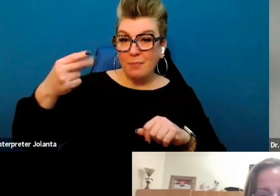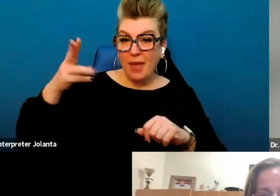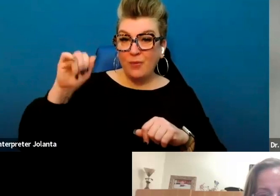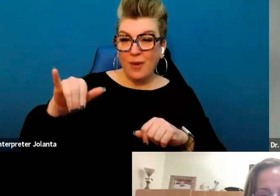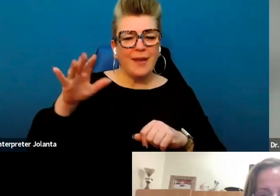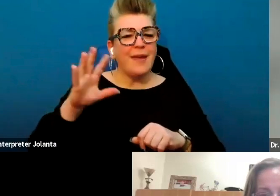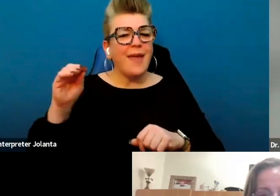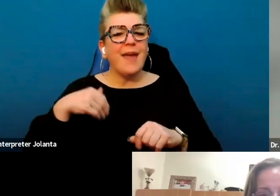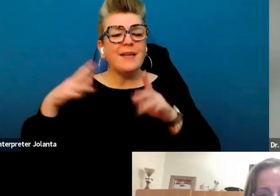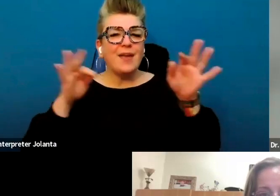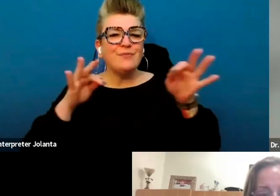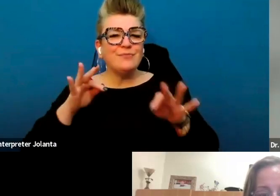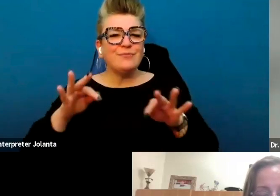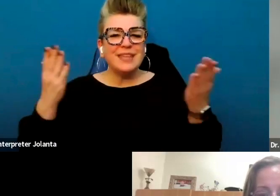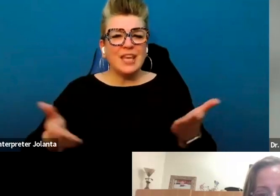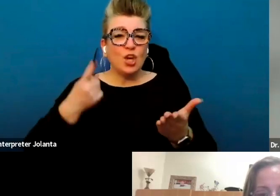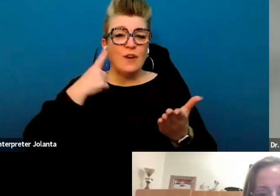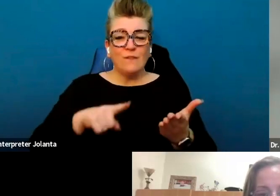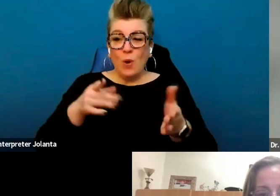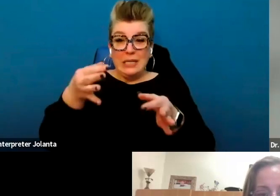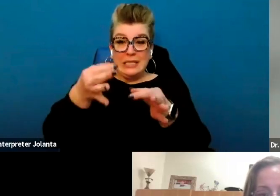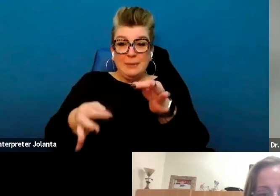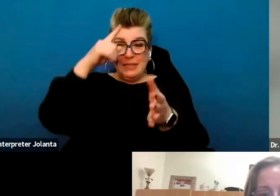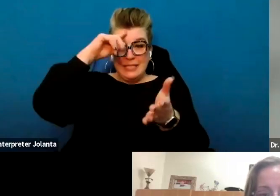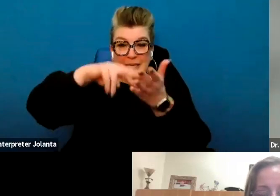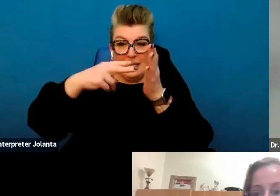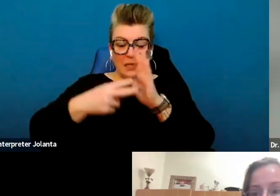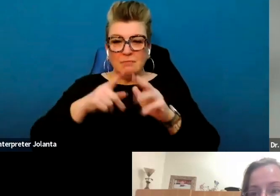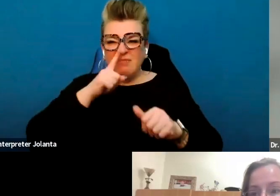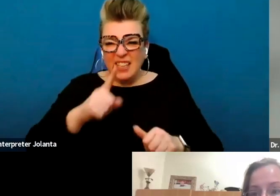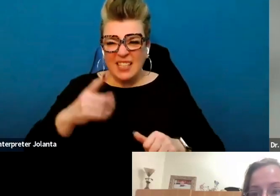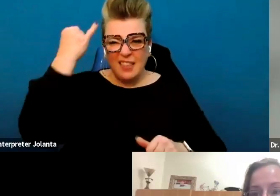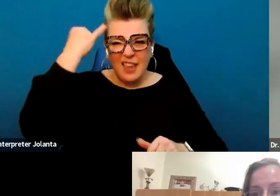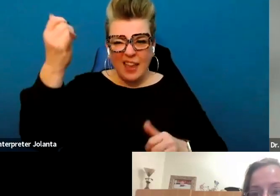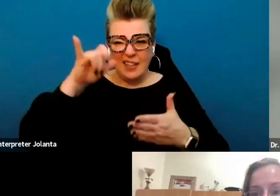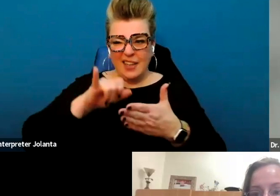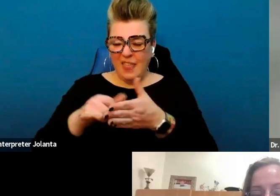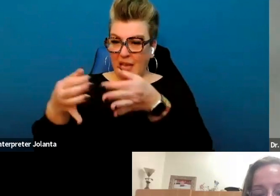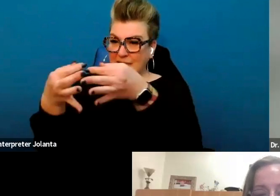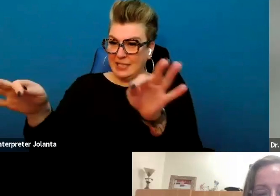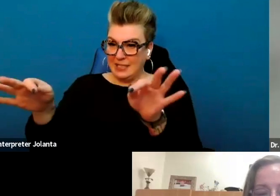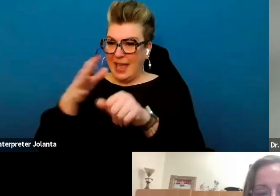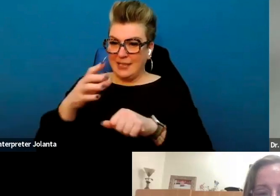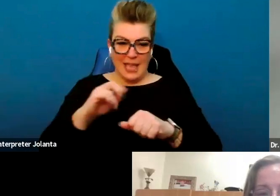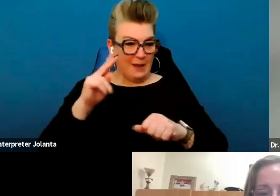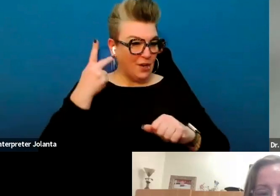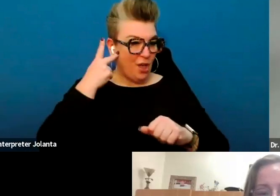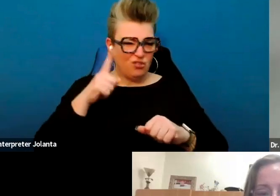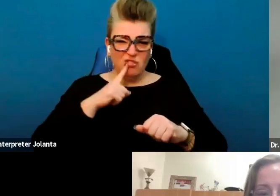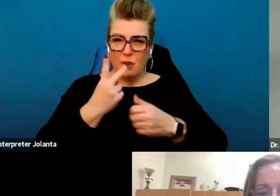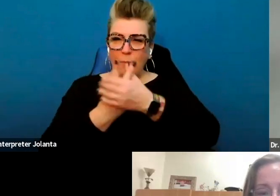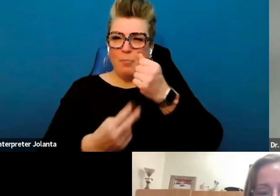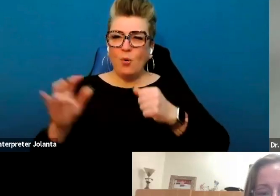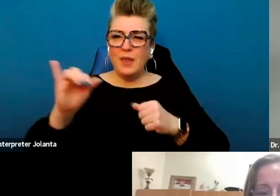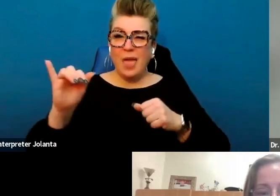it here for simplicity is the idea that syntax and phonology are both